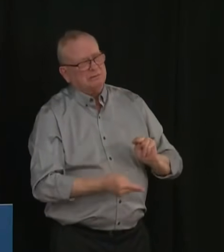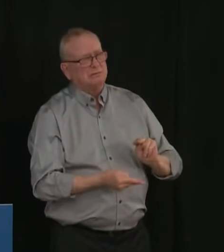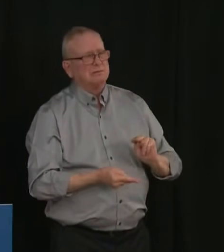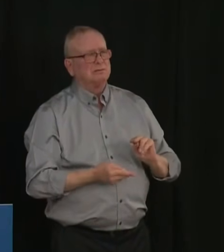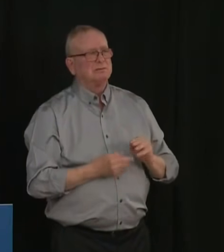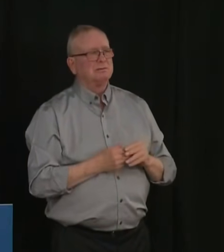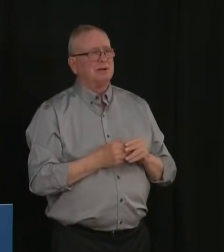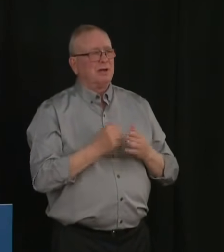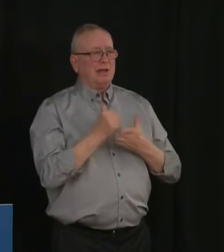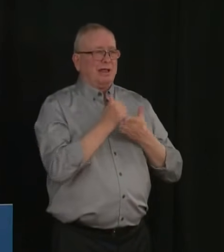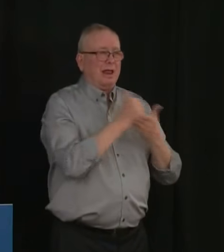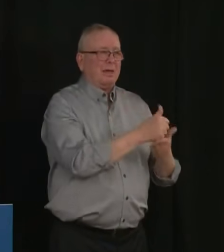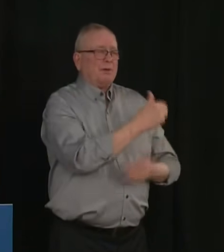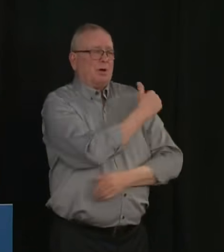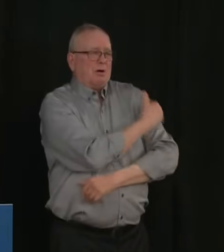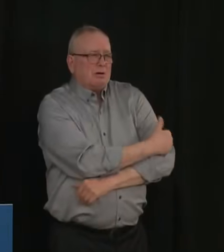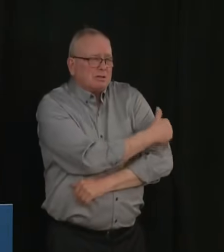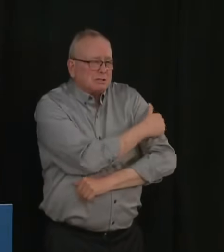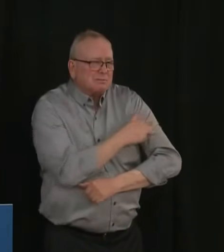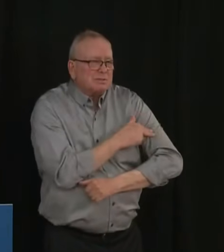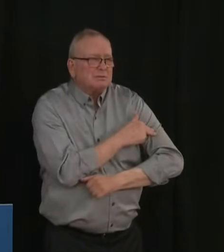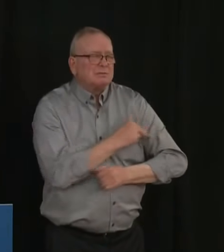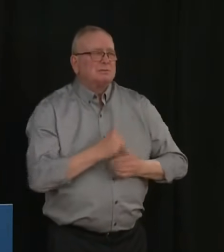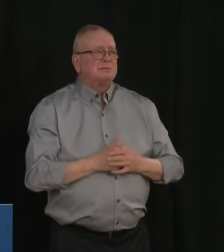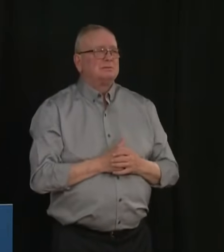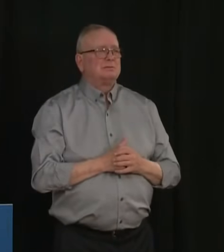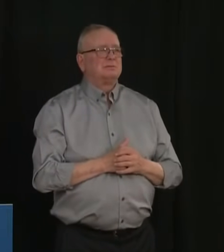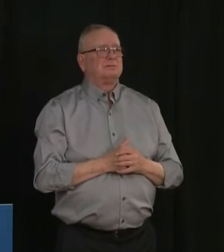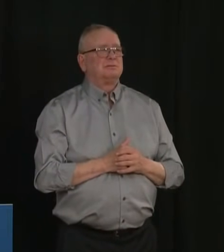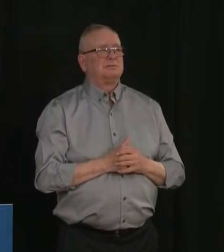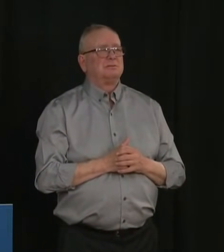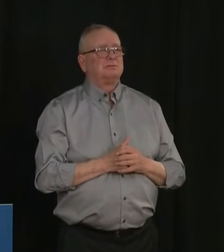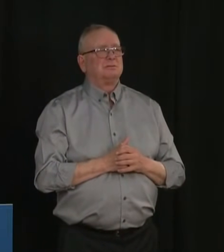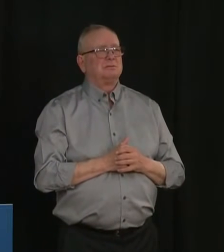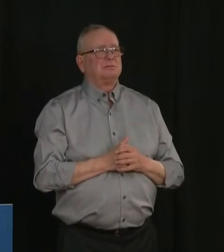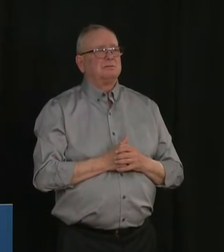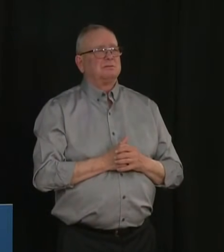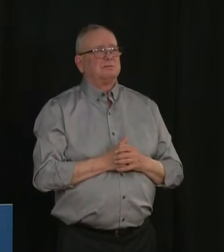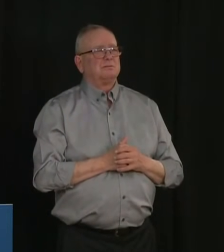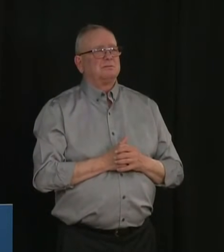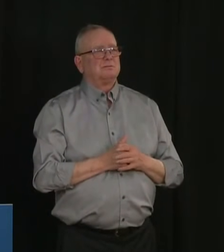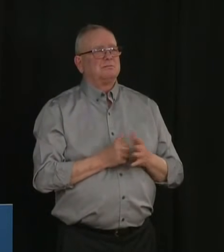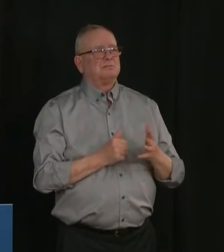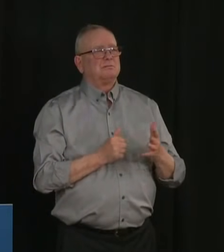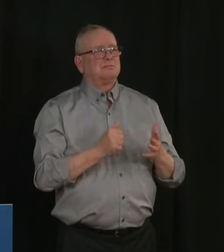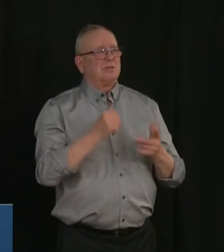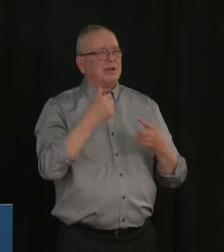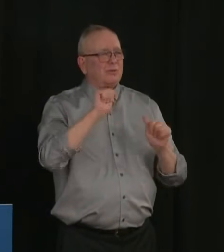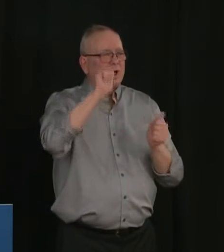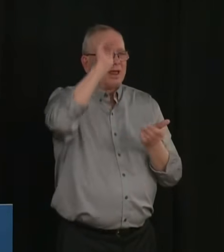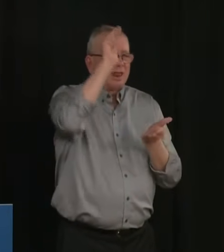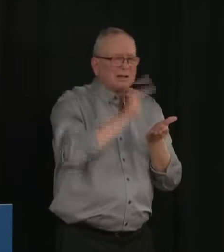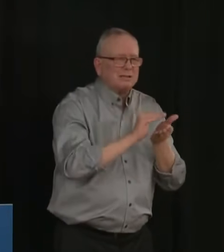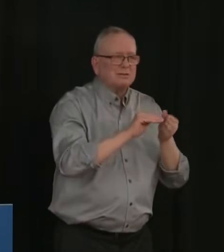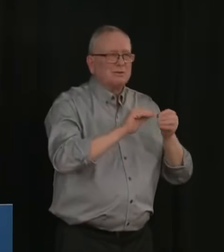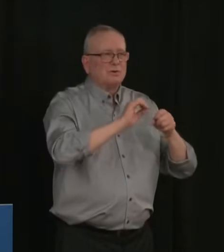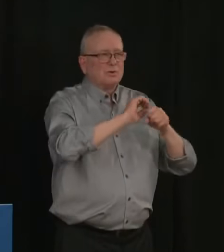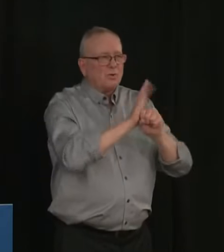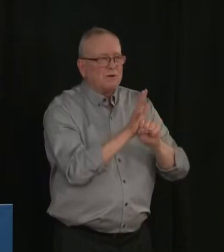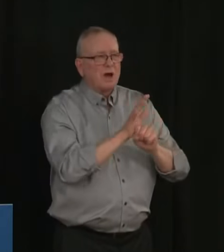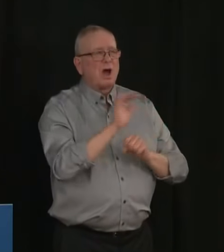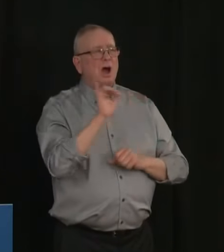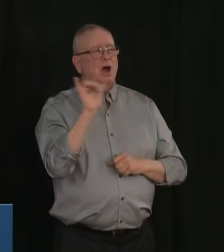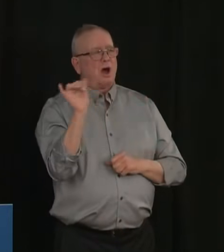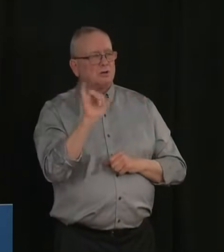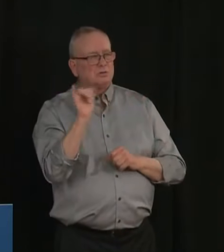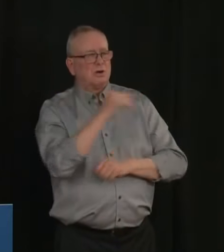our fellow citizens, or those in our communities, not just from COVID-19, but also to make sure that healthcare capacity is there for those who need it